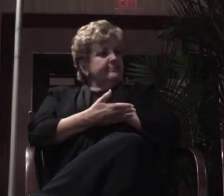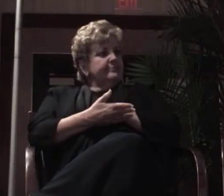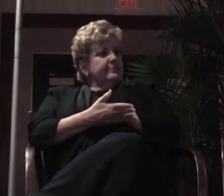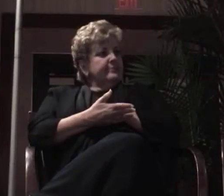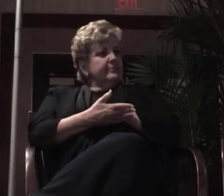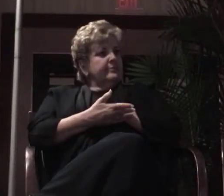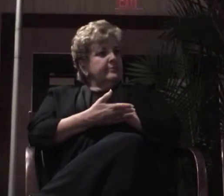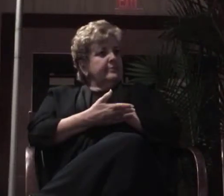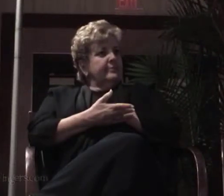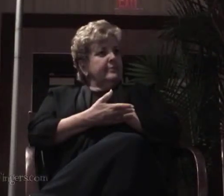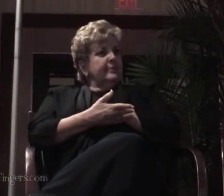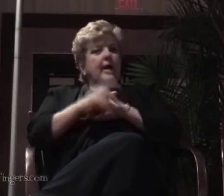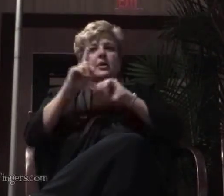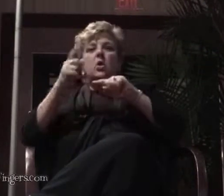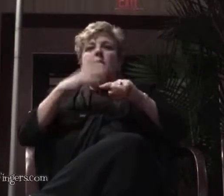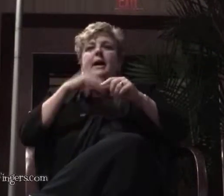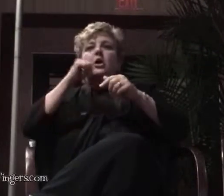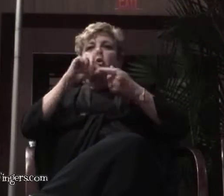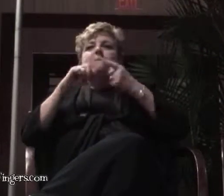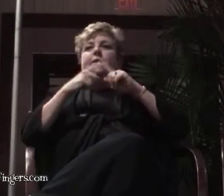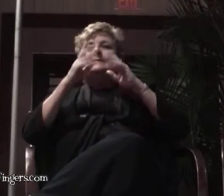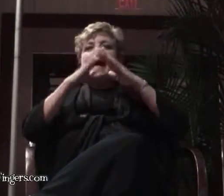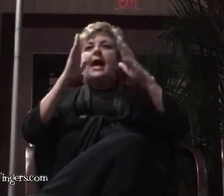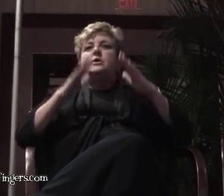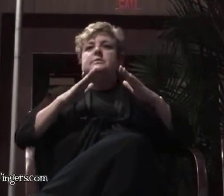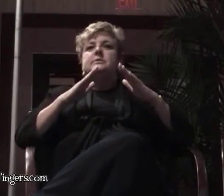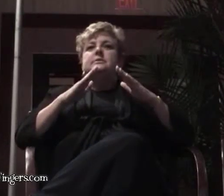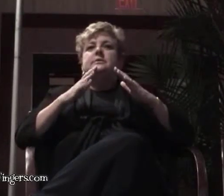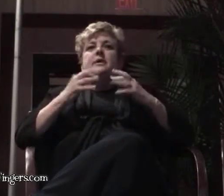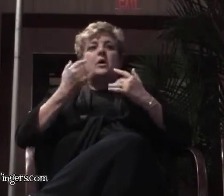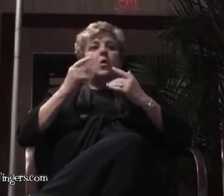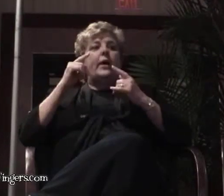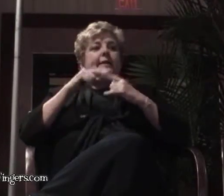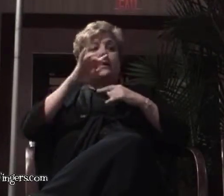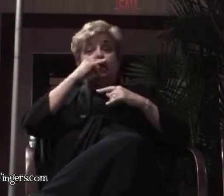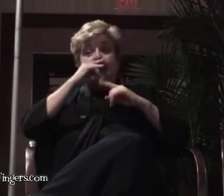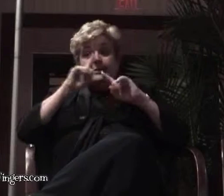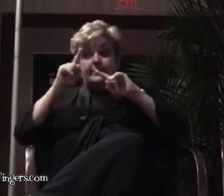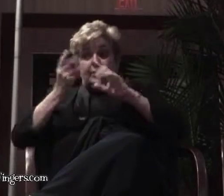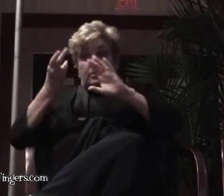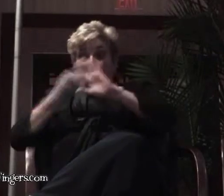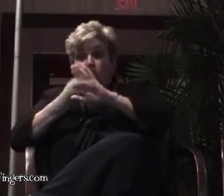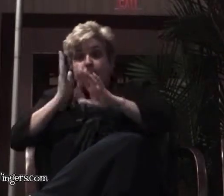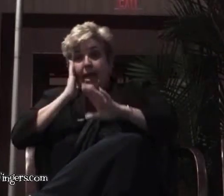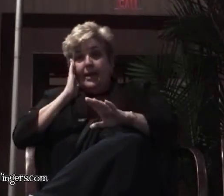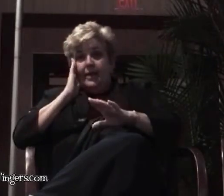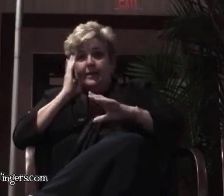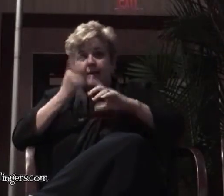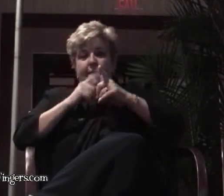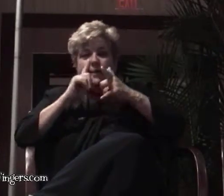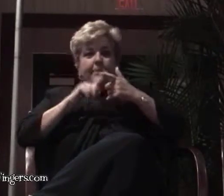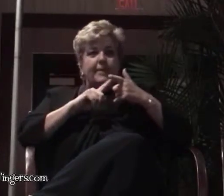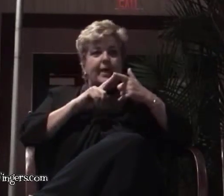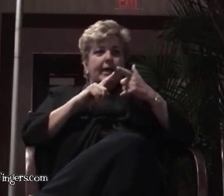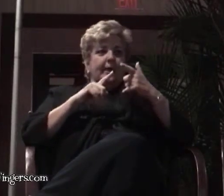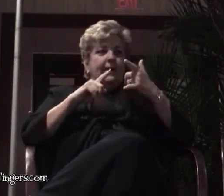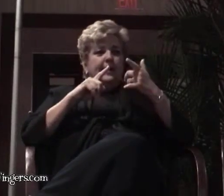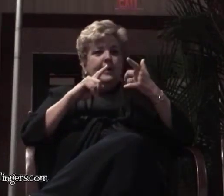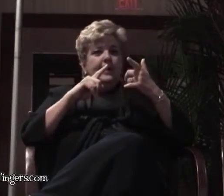go to my girlfriend's house and wait till the kids went to bed and get to have my way and go myself. And then she said, "Why don't you